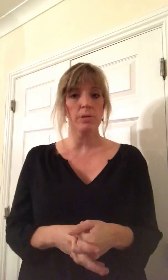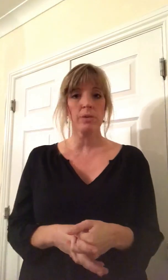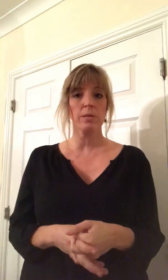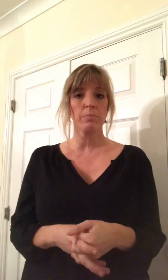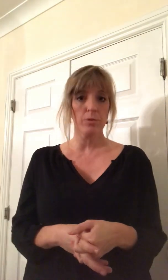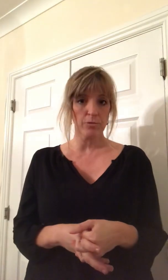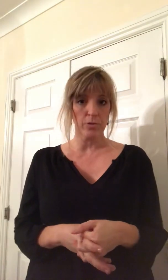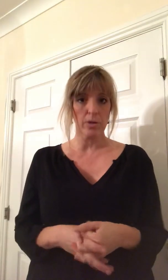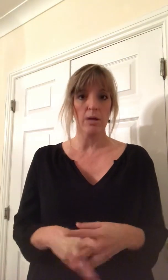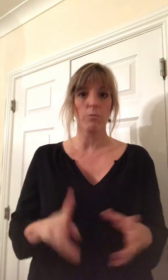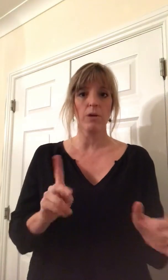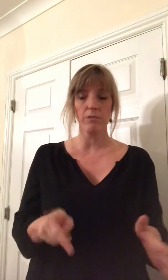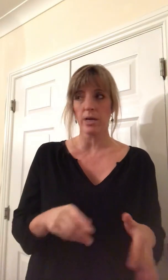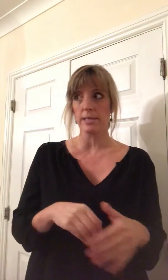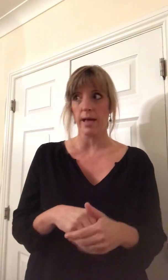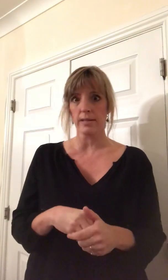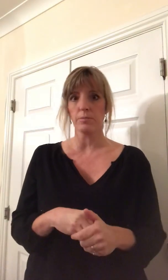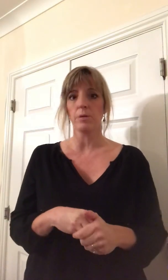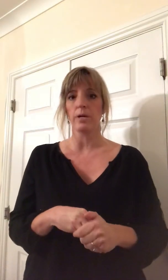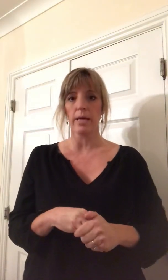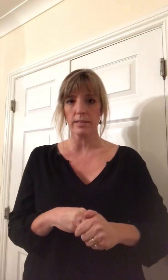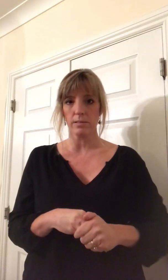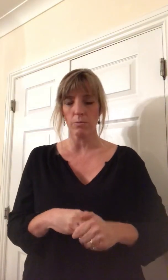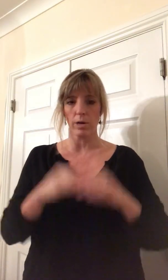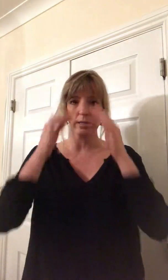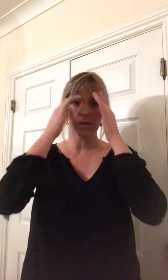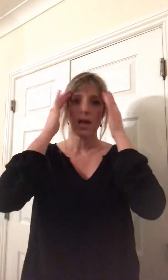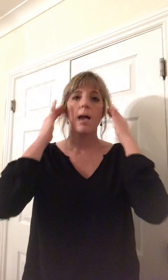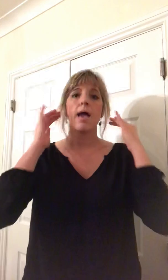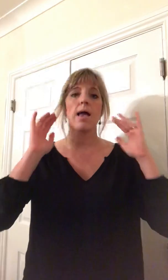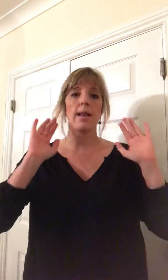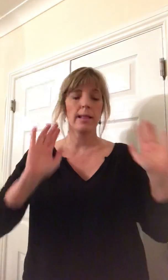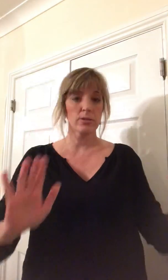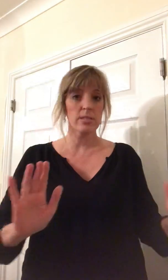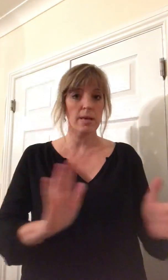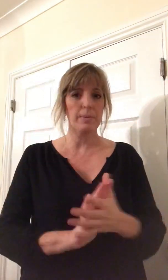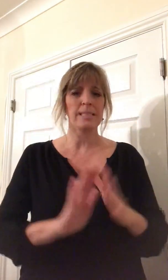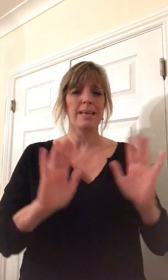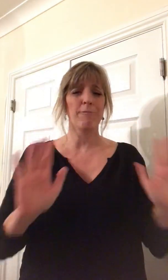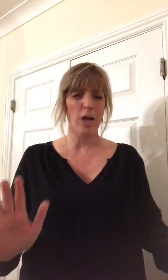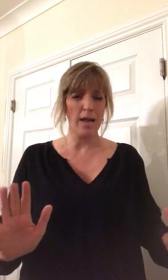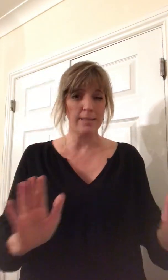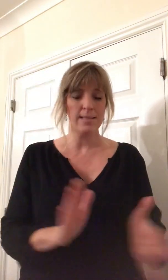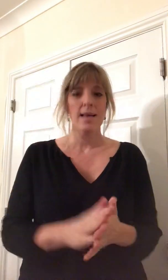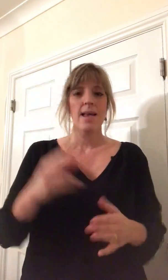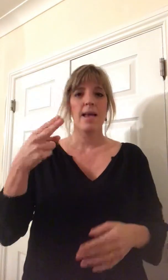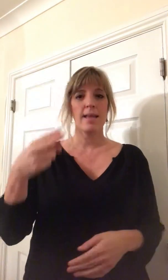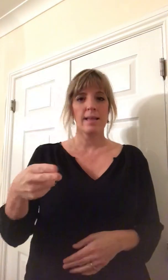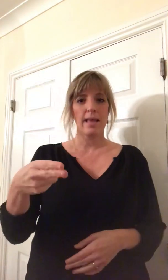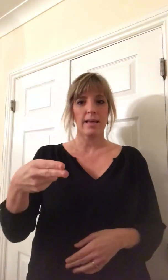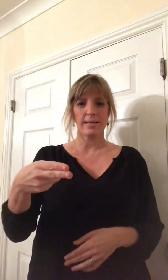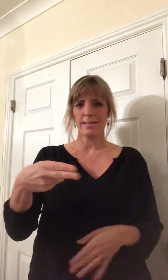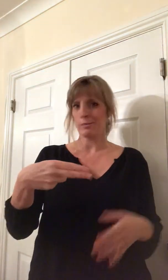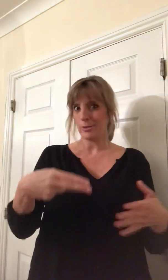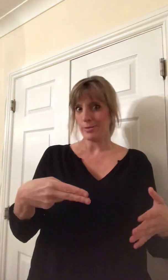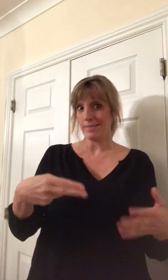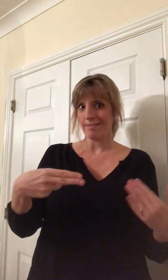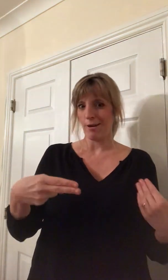we did beautiful and one of you guys asked me what handsome was. And I looked it up because I had forgotten and because I don't use it that